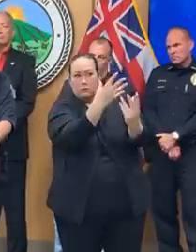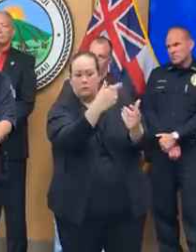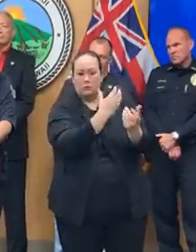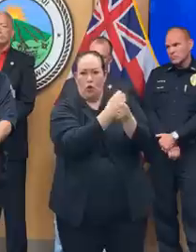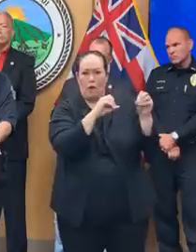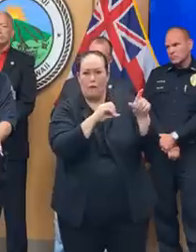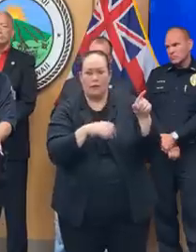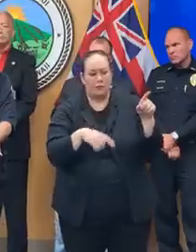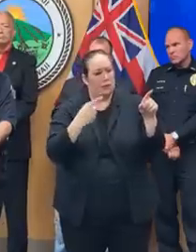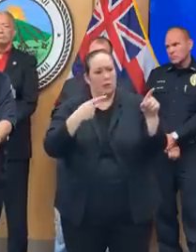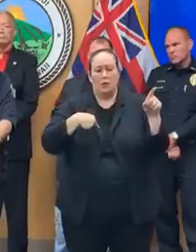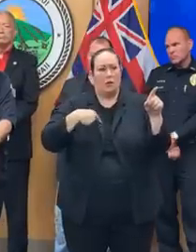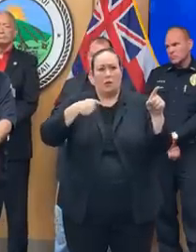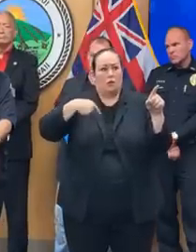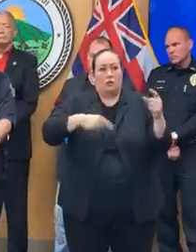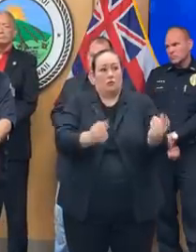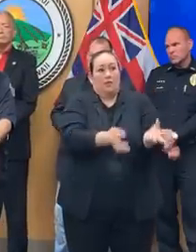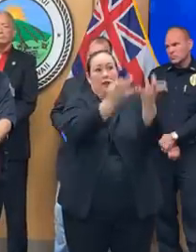we